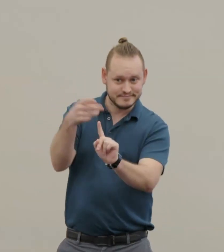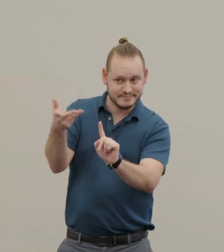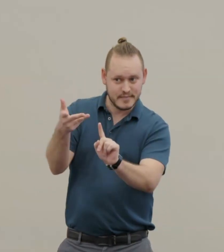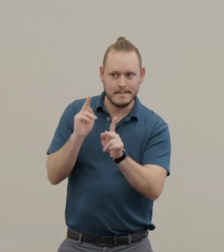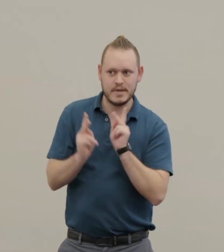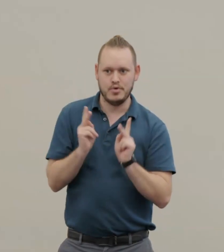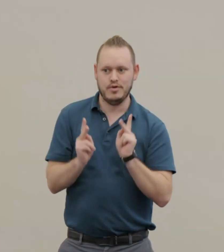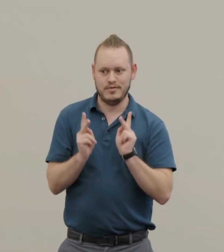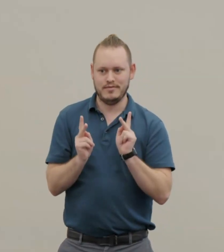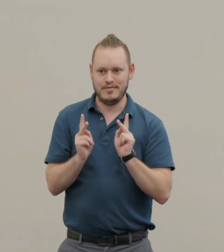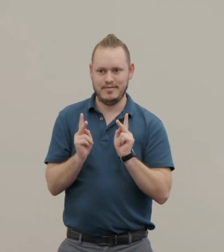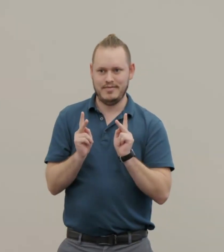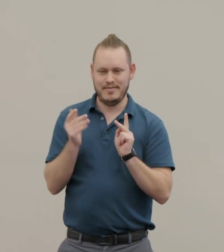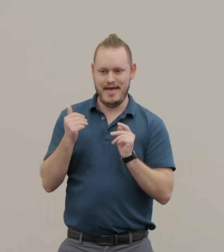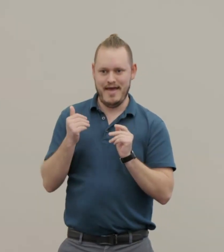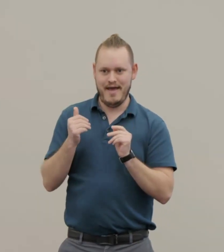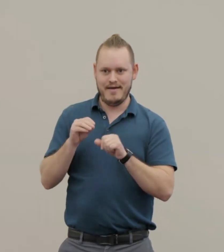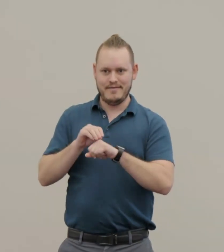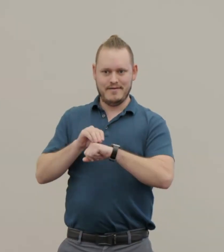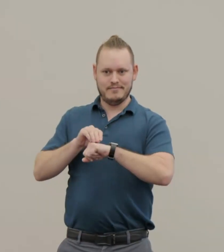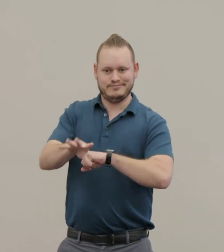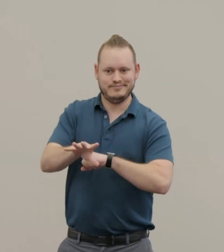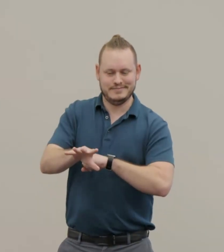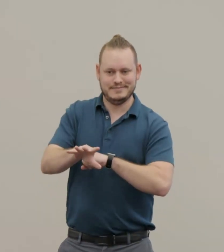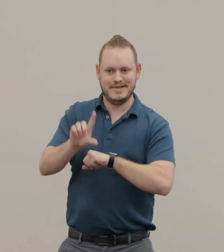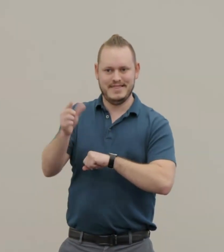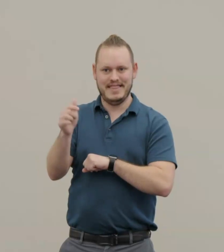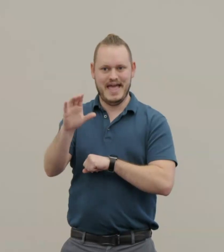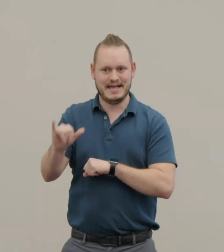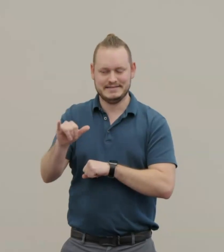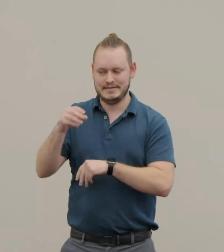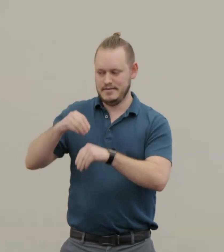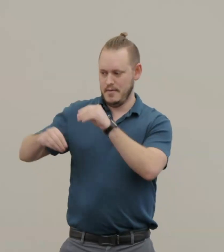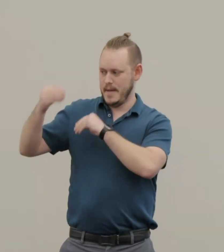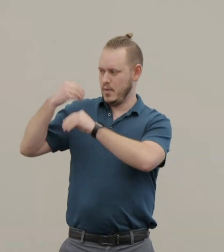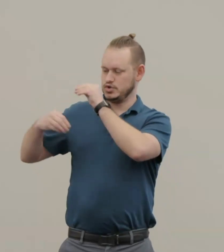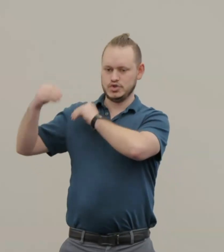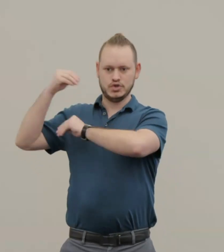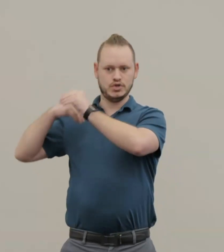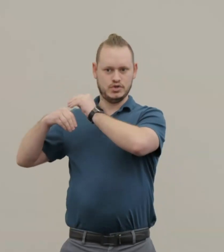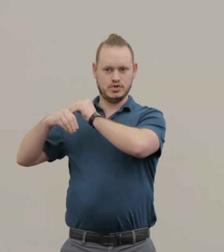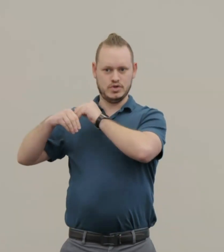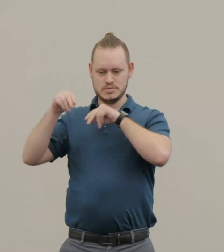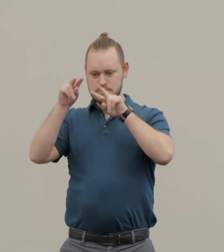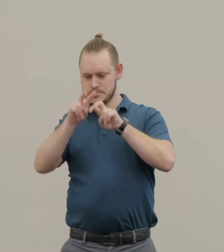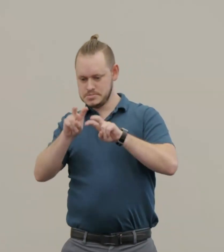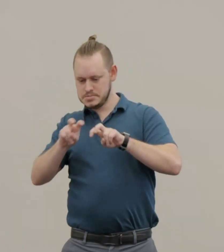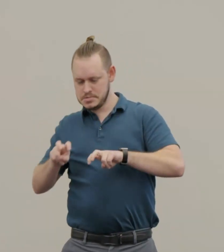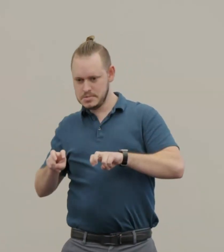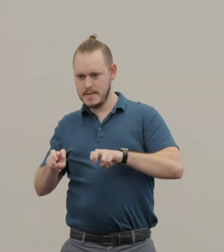And there is like a legacy going backwards if you look into it, into the pieces